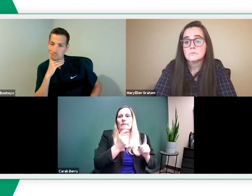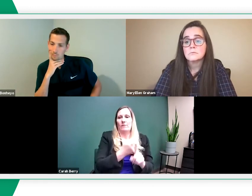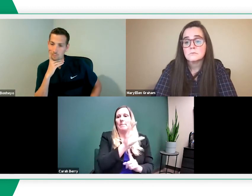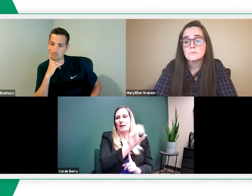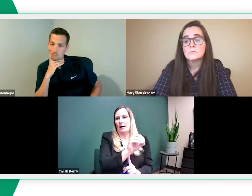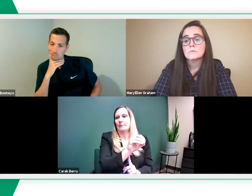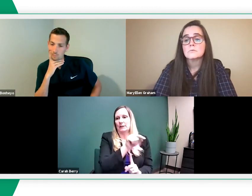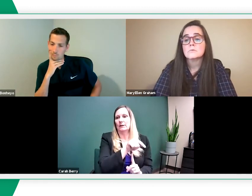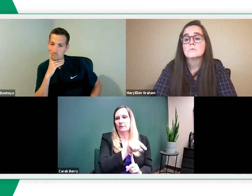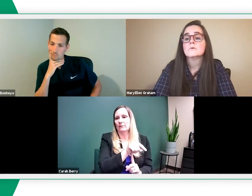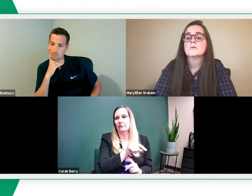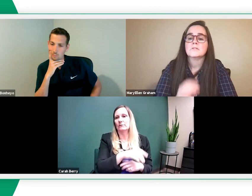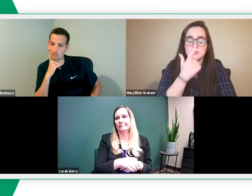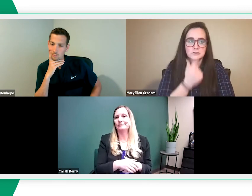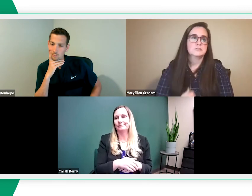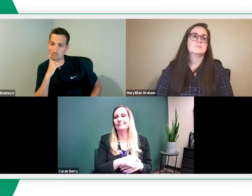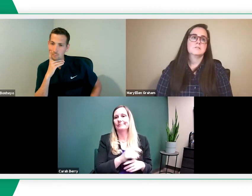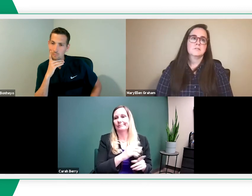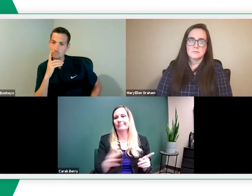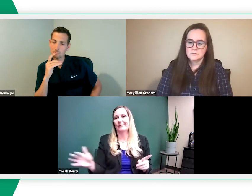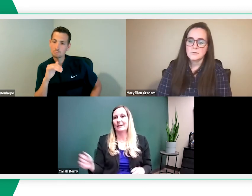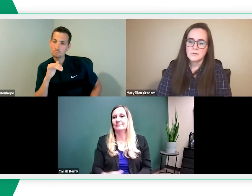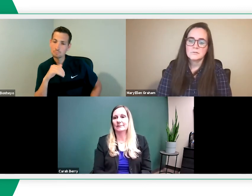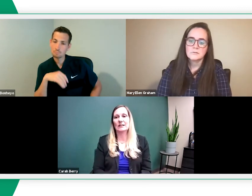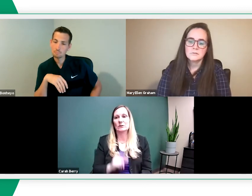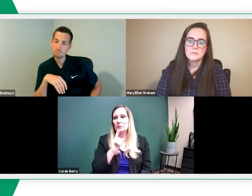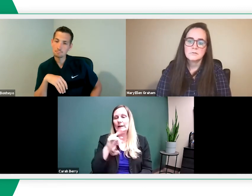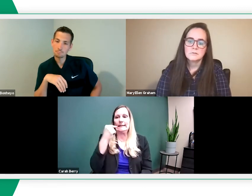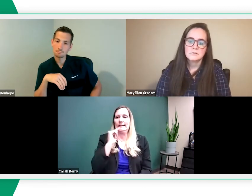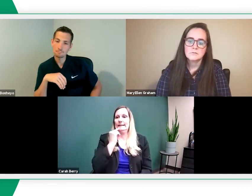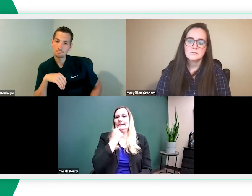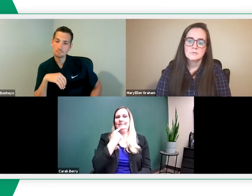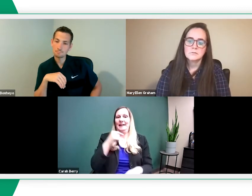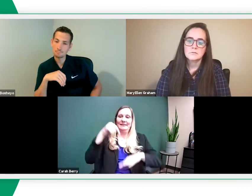to start, you have to be hired by the company first.